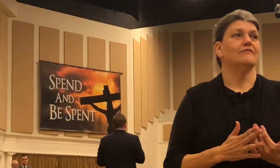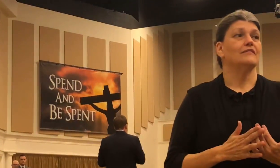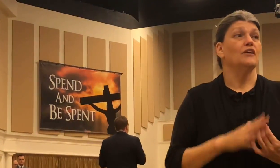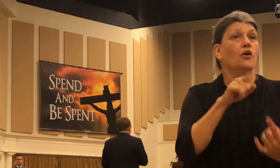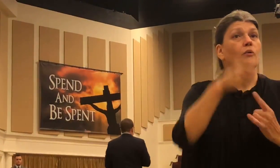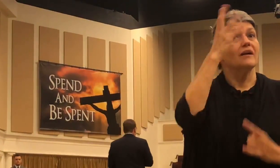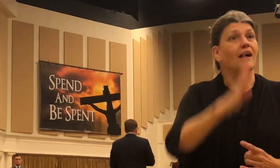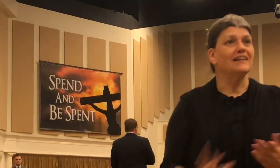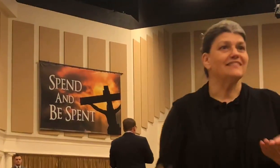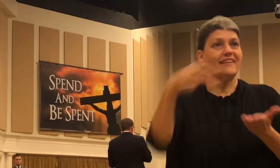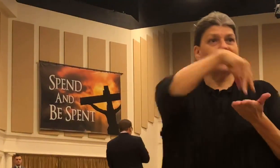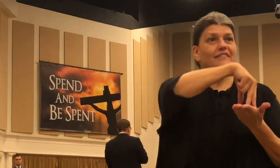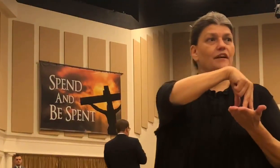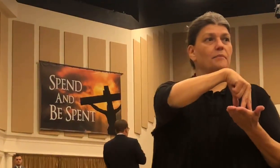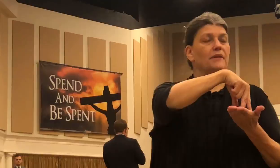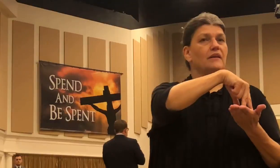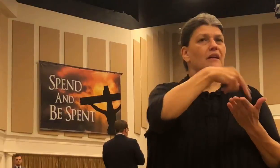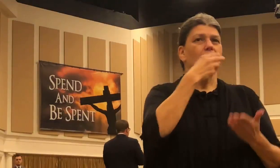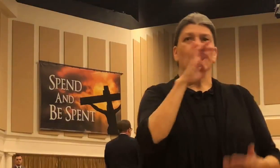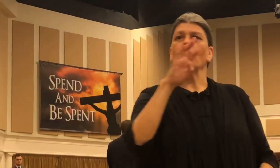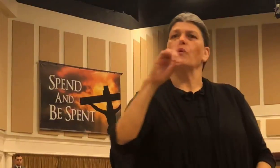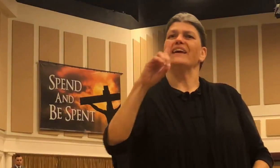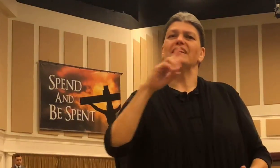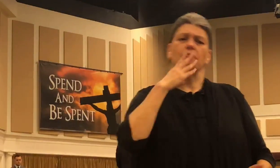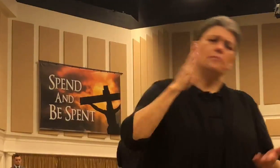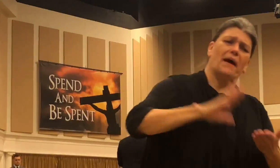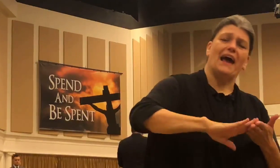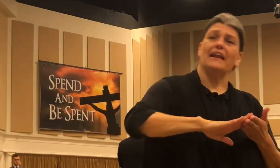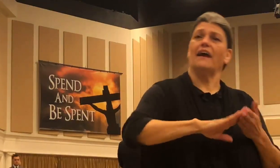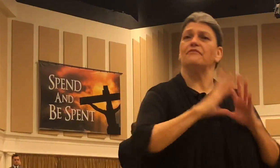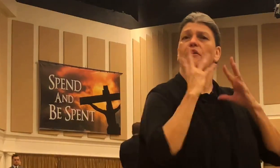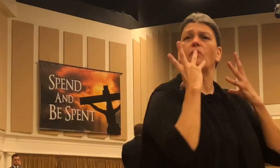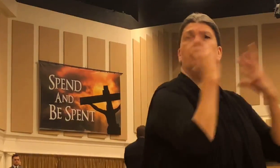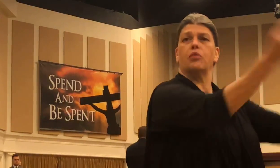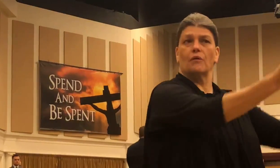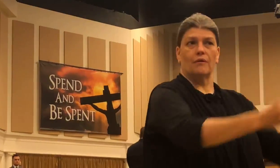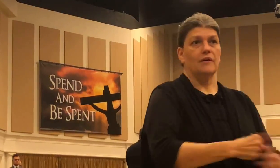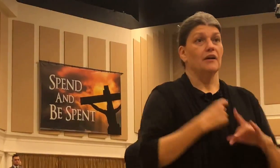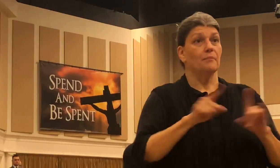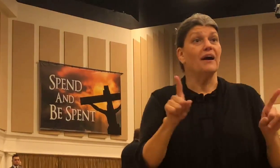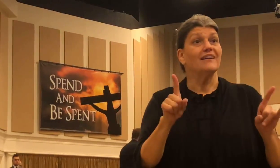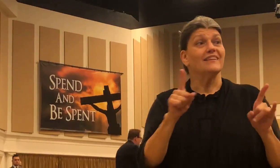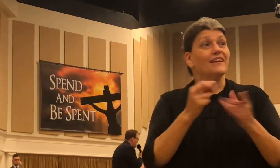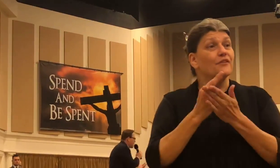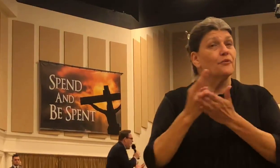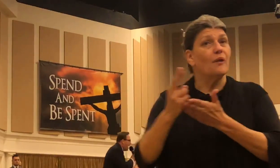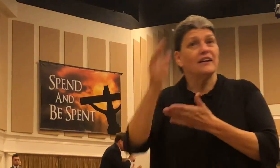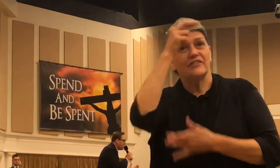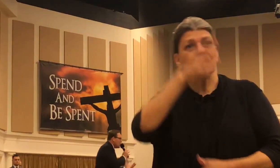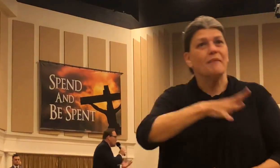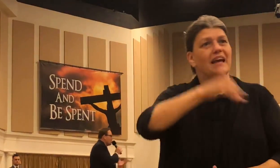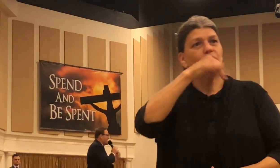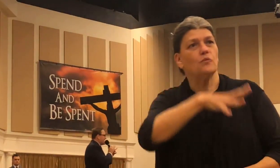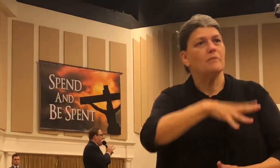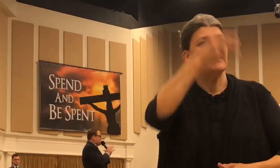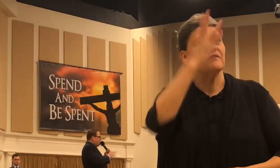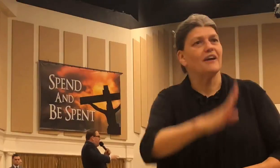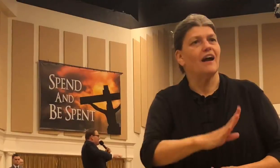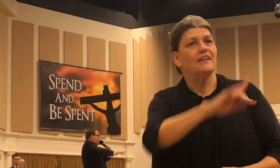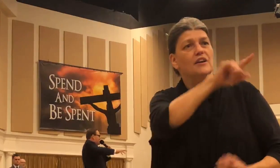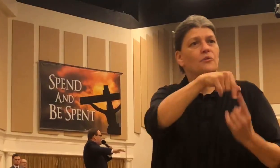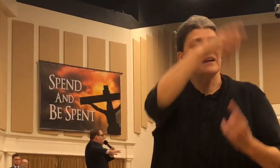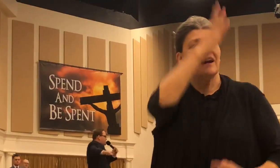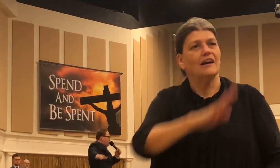When God gets up, the wicked have to flee. But for the righteous man or woman of God, when